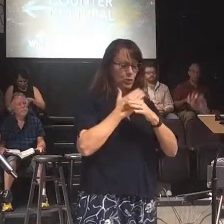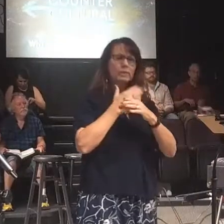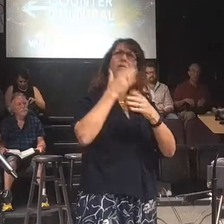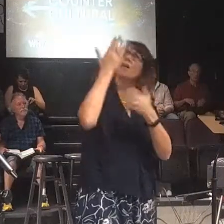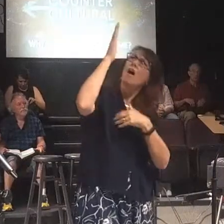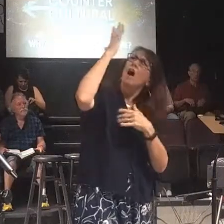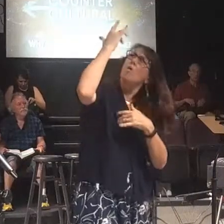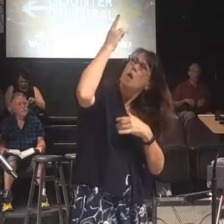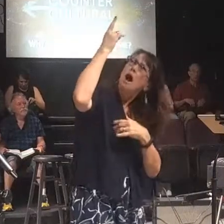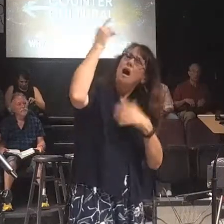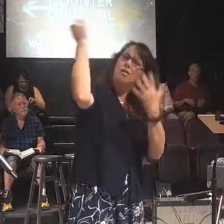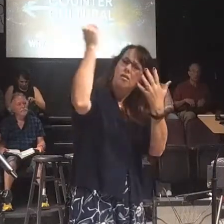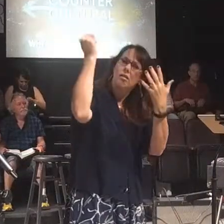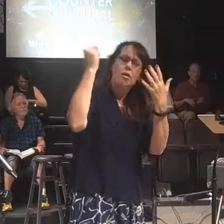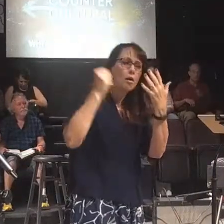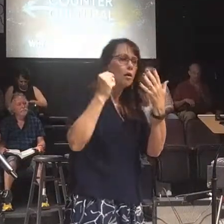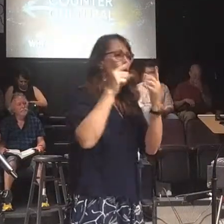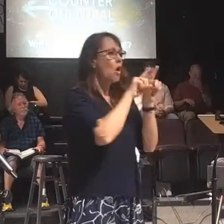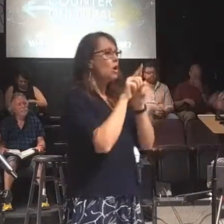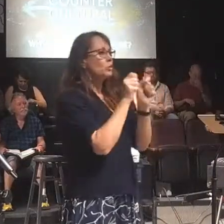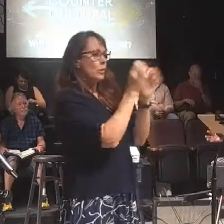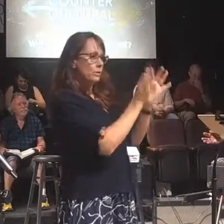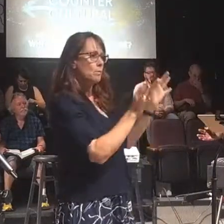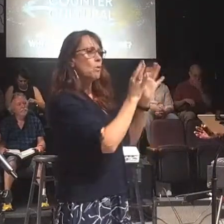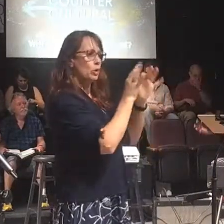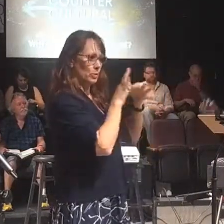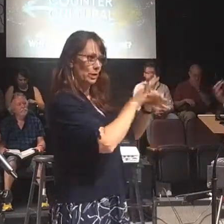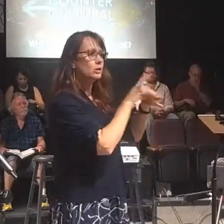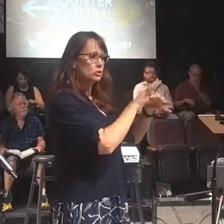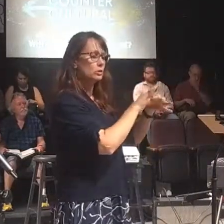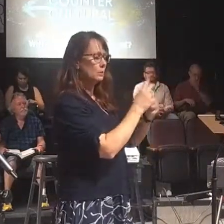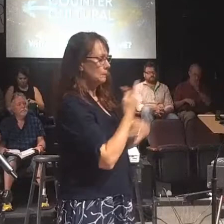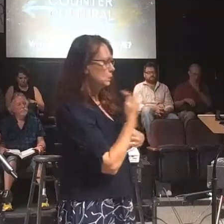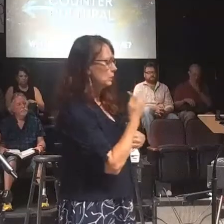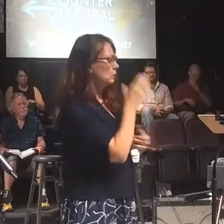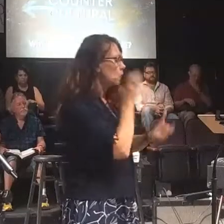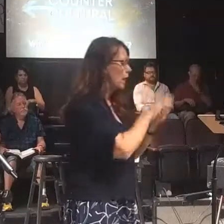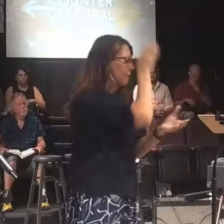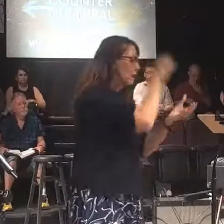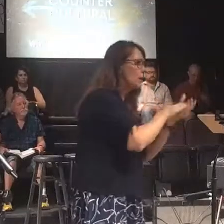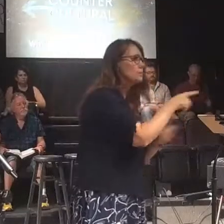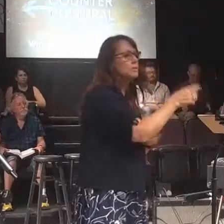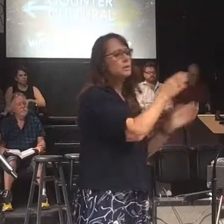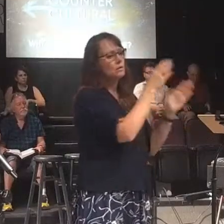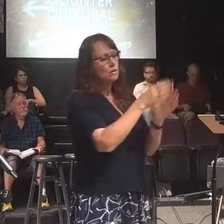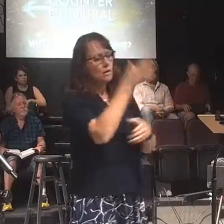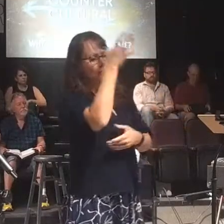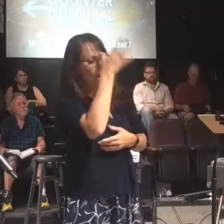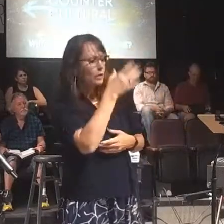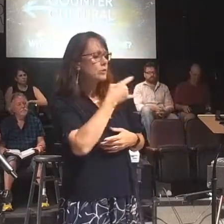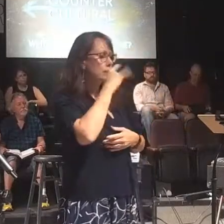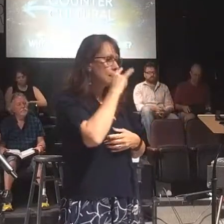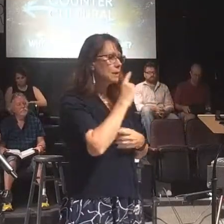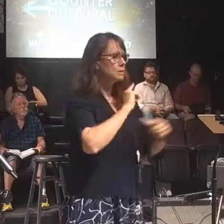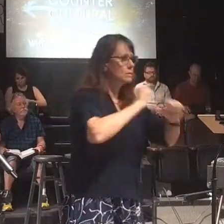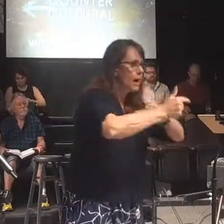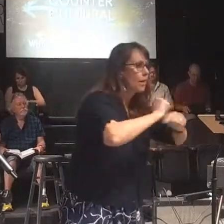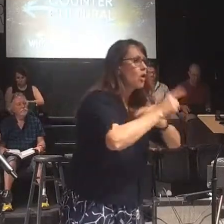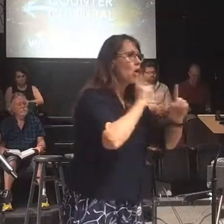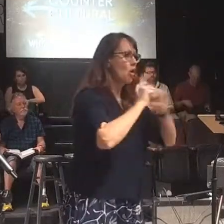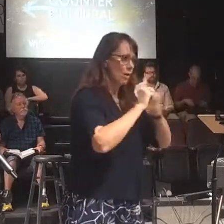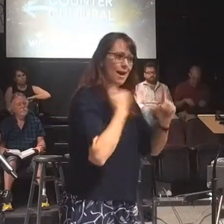all significant relationships, between us and our spouses, right? Between fathers and kids and fathers and mothers.